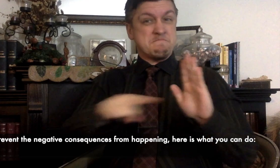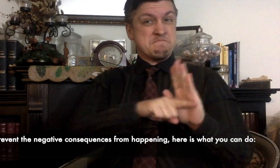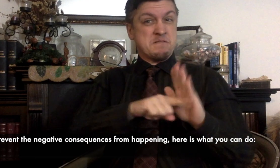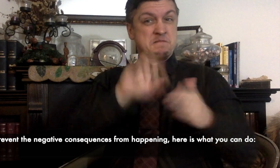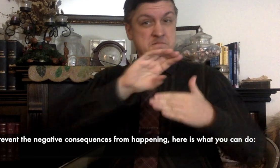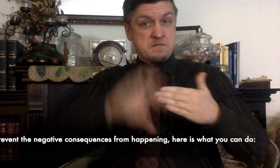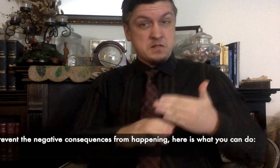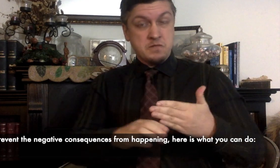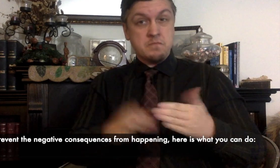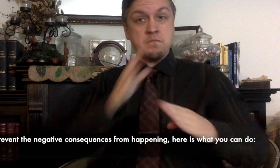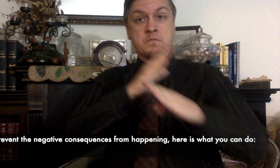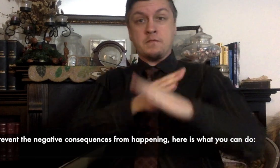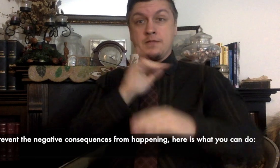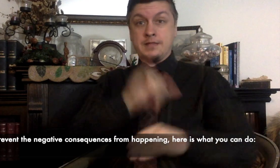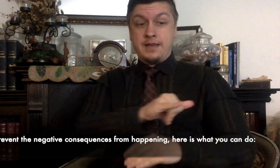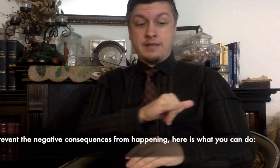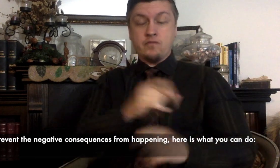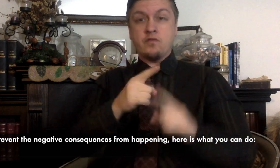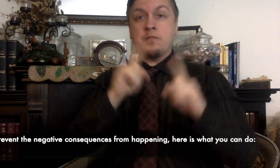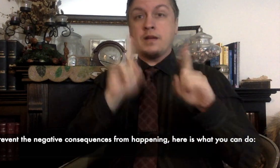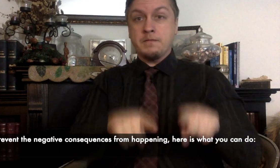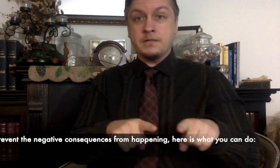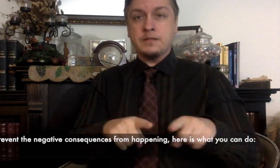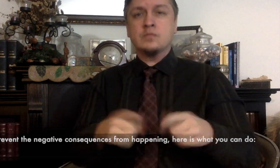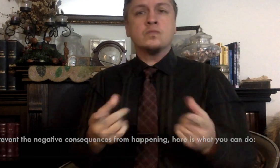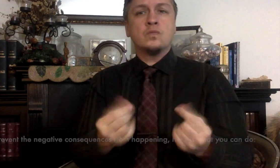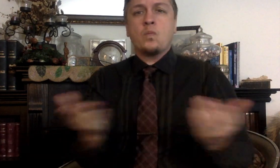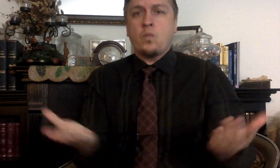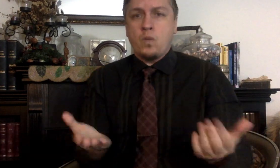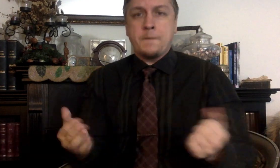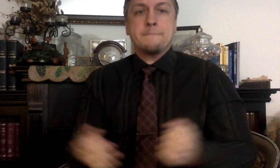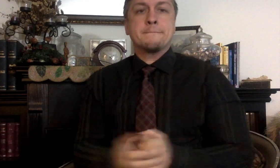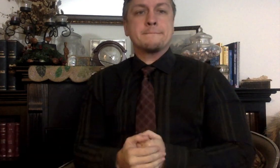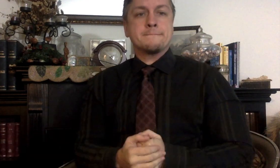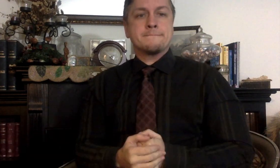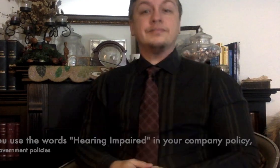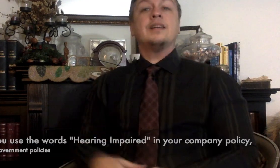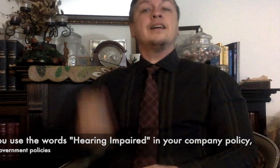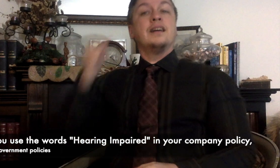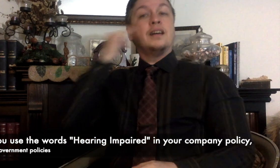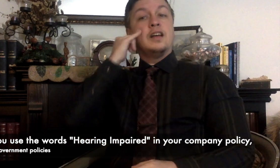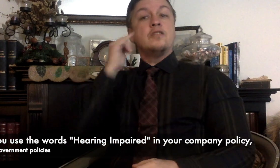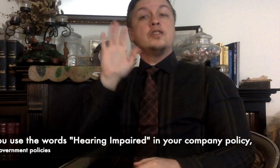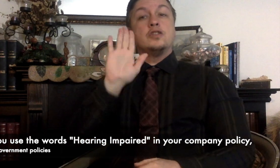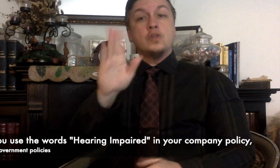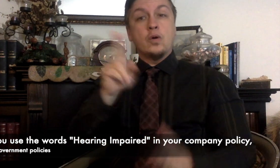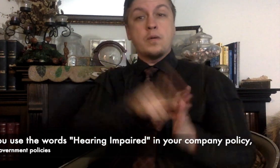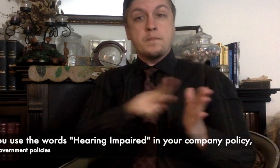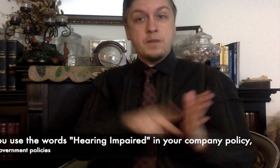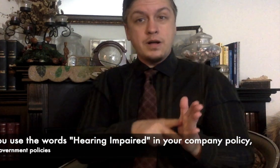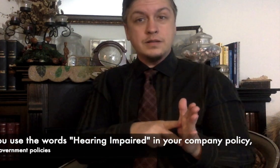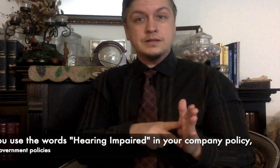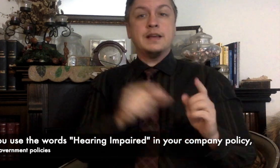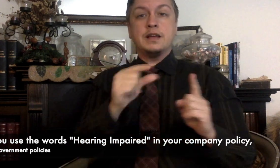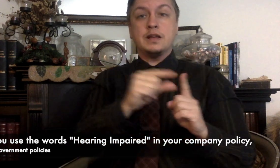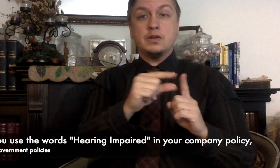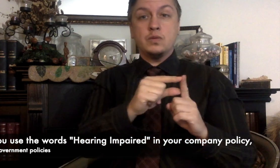To prevent the negative consequences from happening, here's what you can do. If you use the words